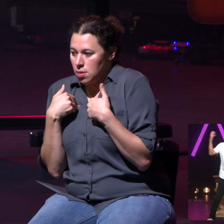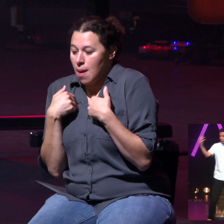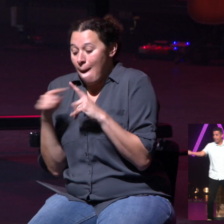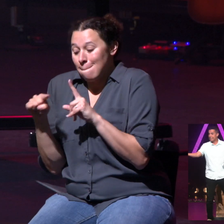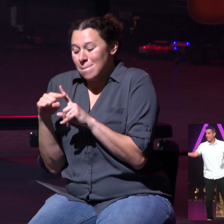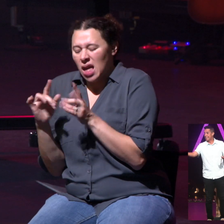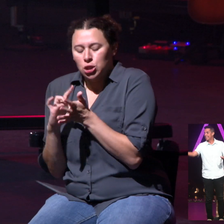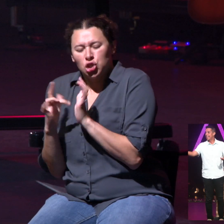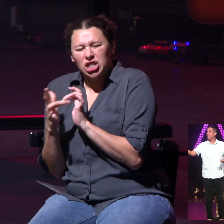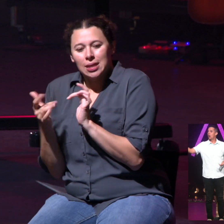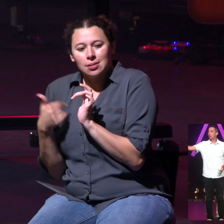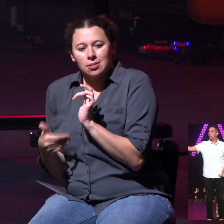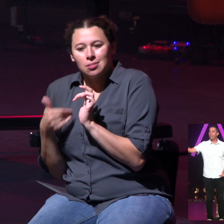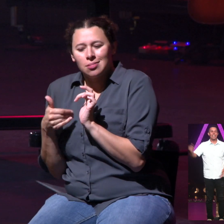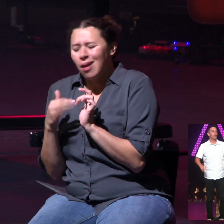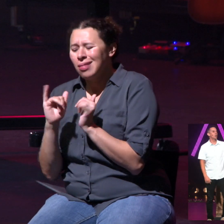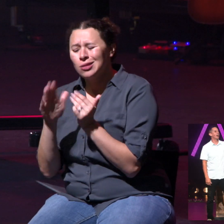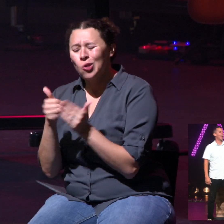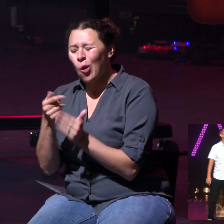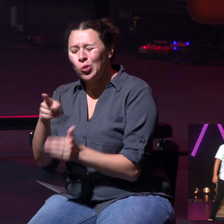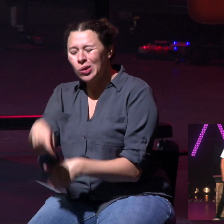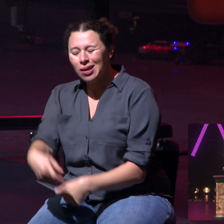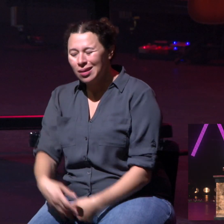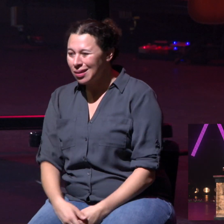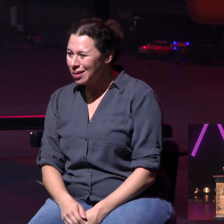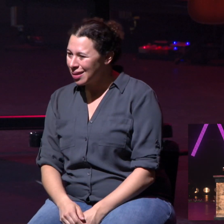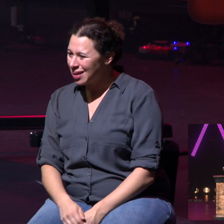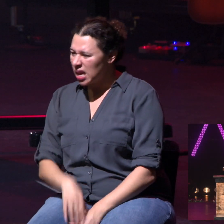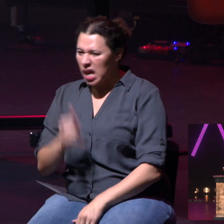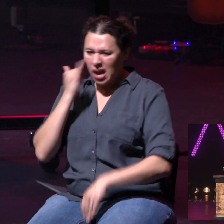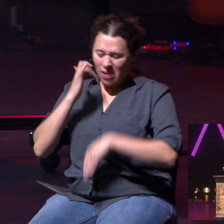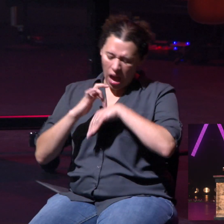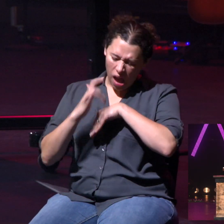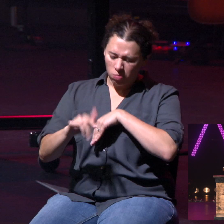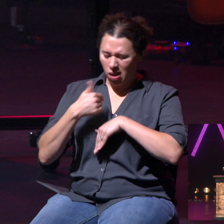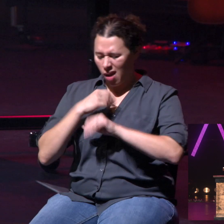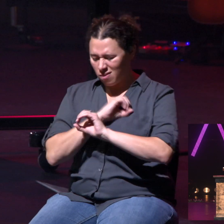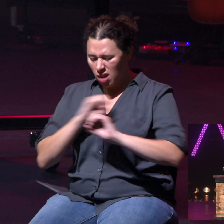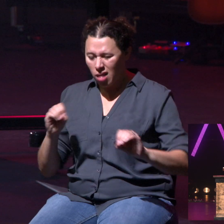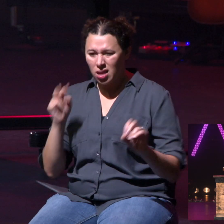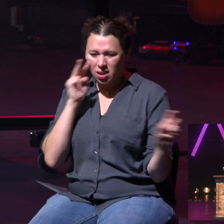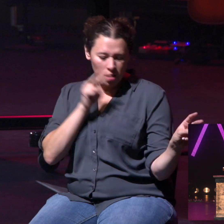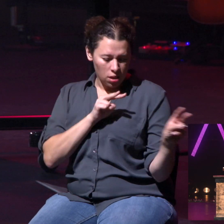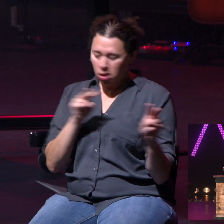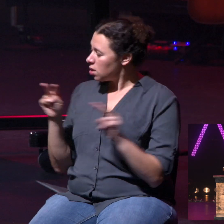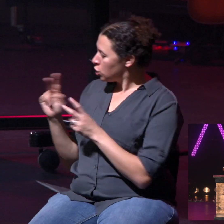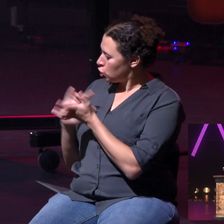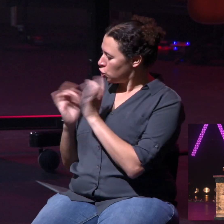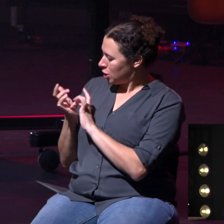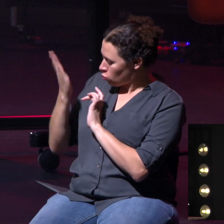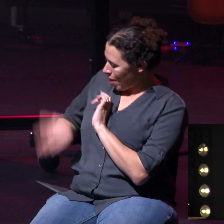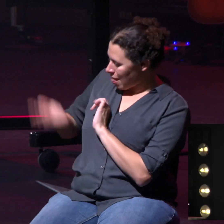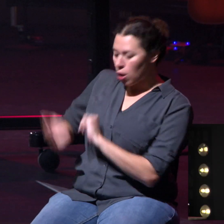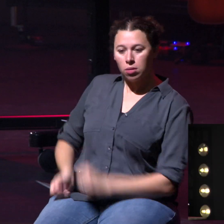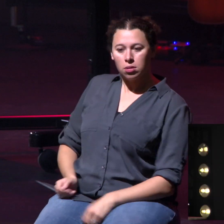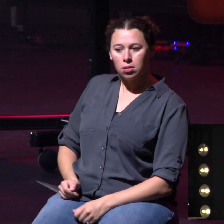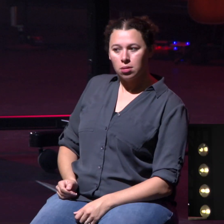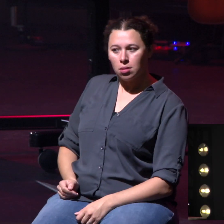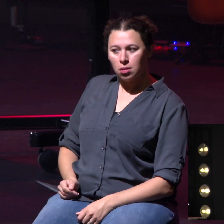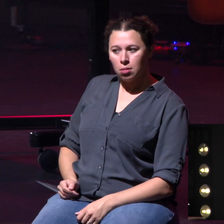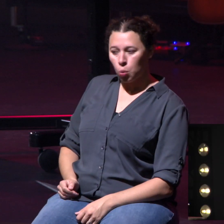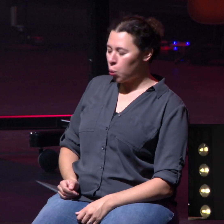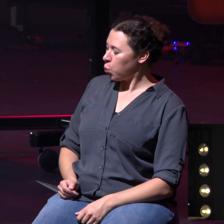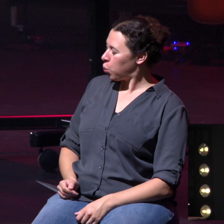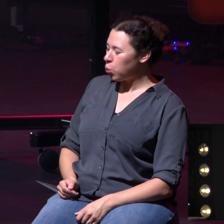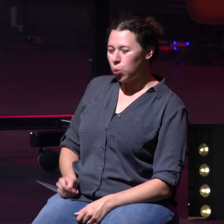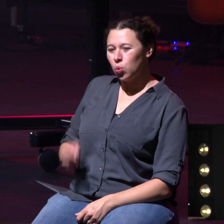plus Jesus is all you need. If you're empty and you have nothing, but you look around and you see Jesus there, you have all